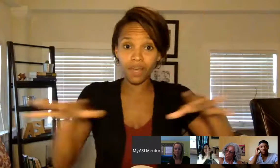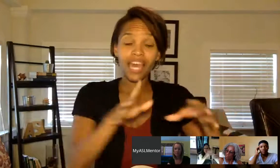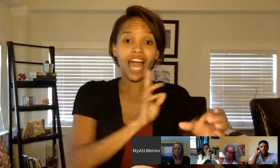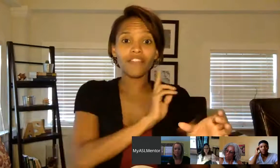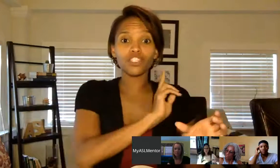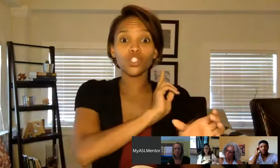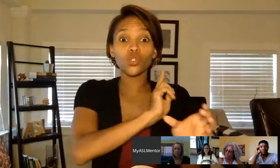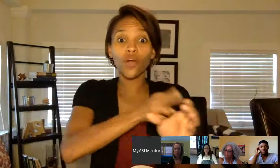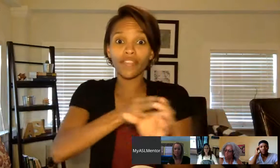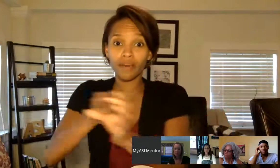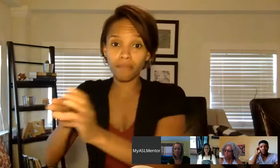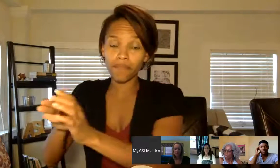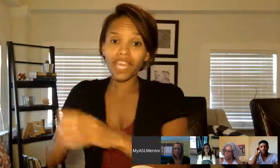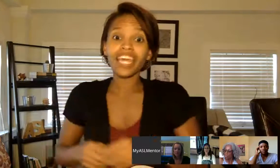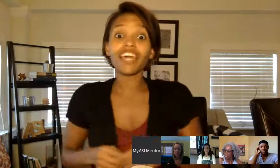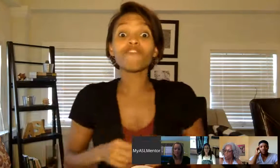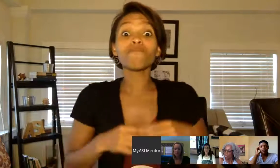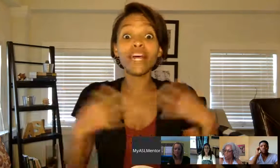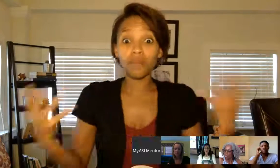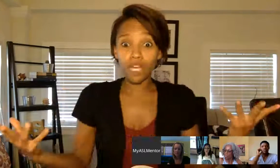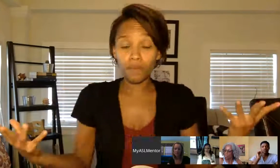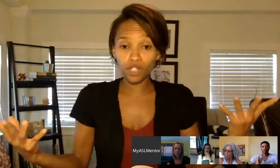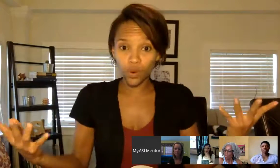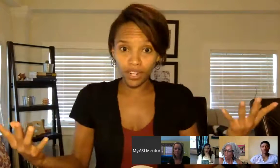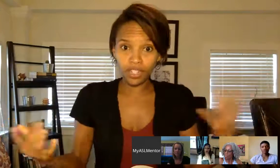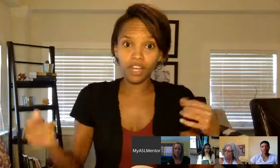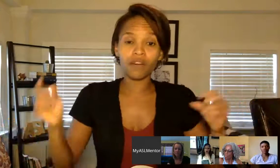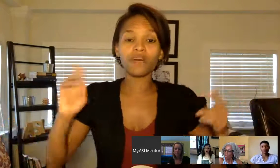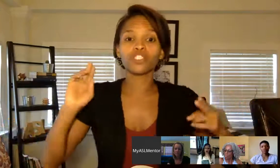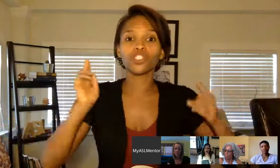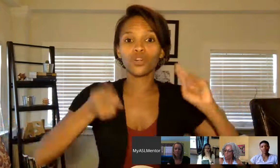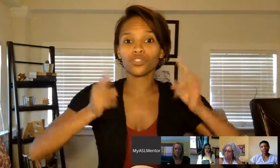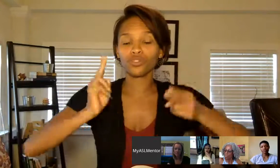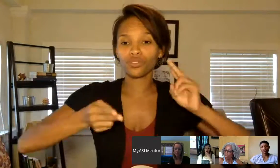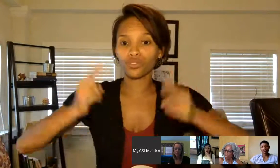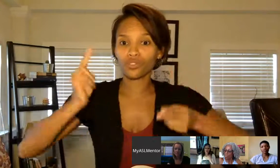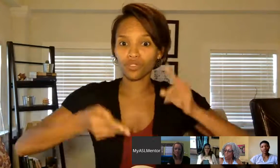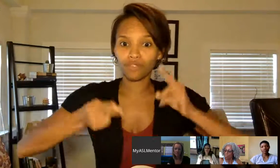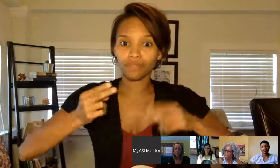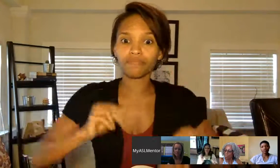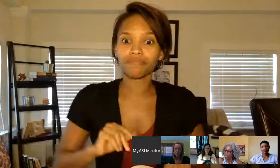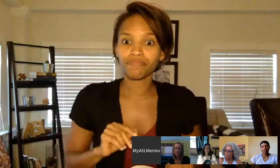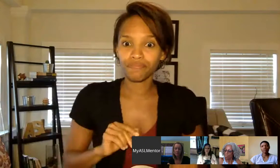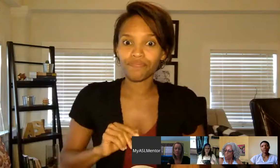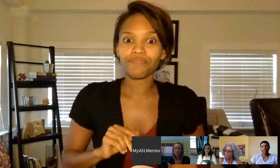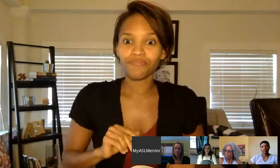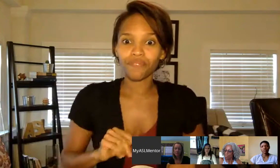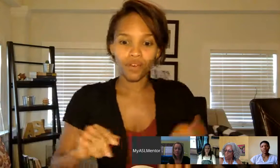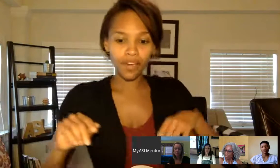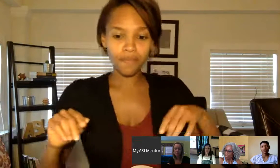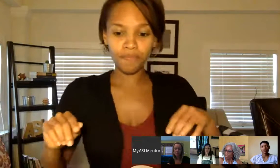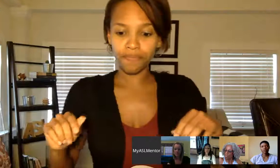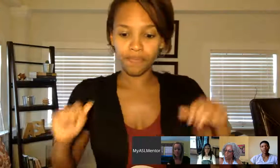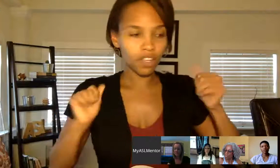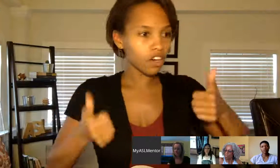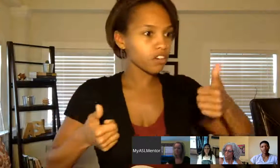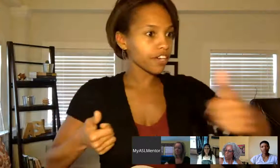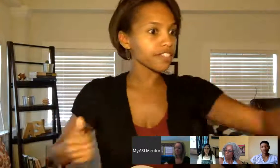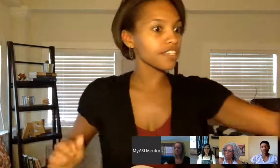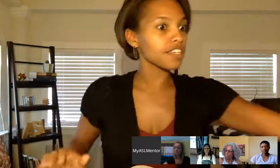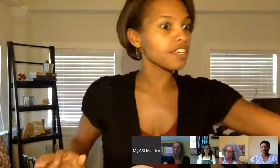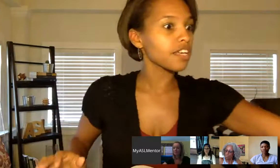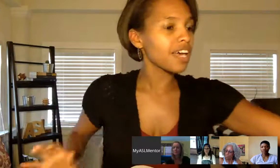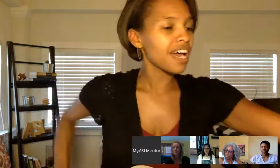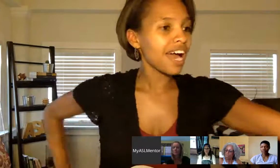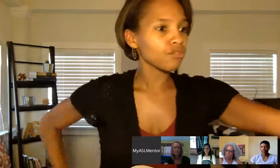up, and then join them. If many people join a club, join, join, join, join, join. Okay? All